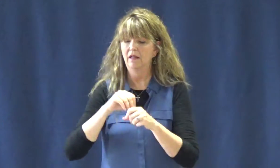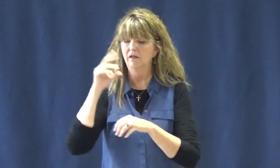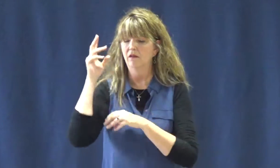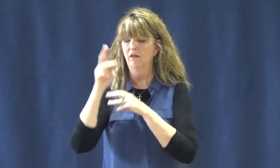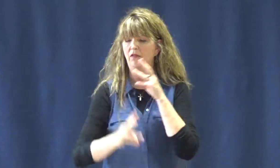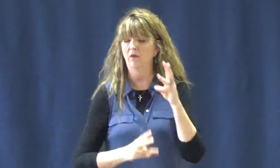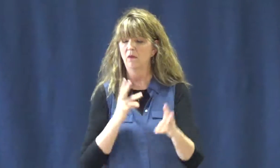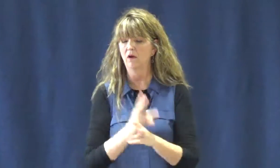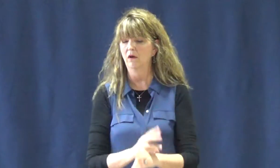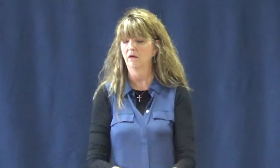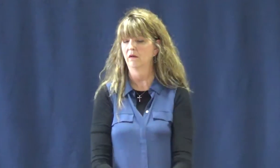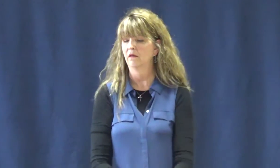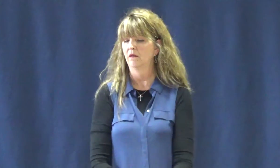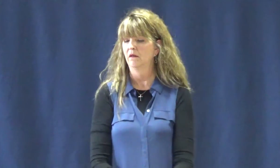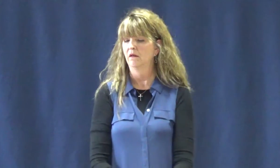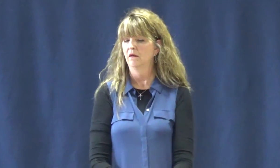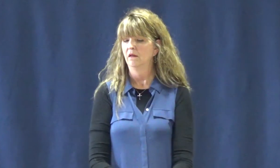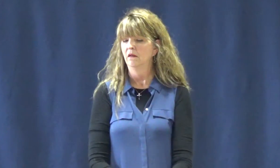the existence of evil in the world.